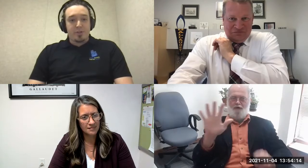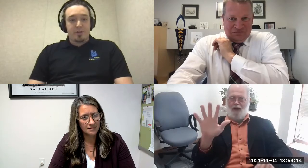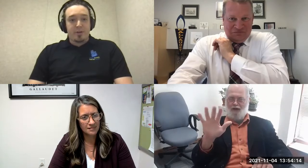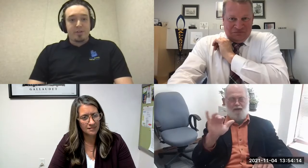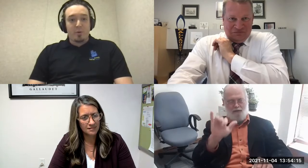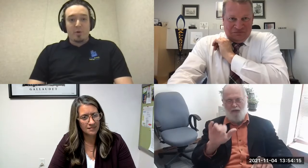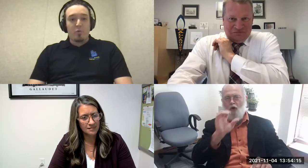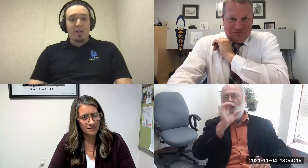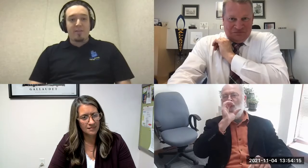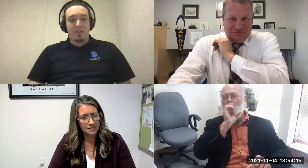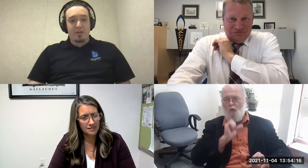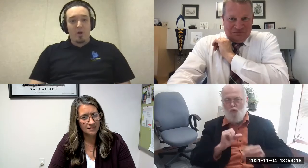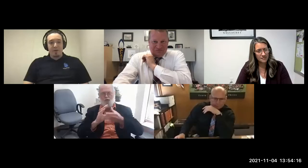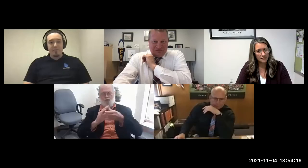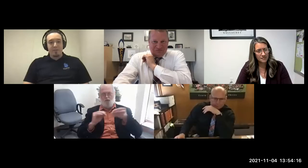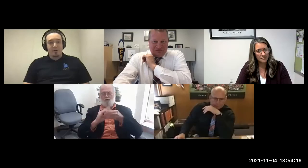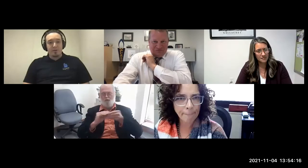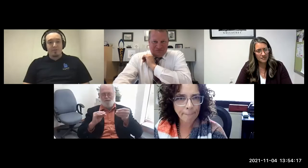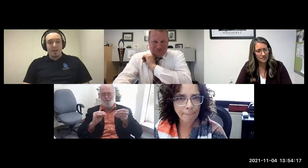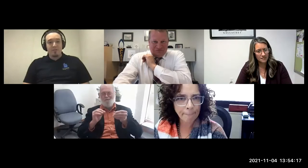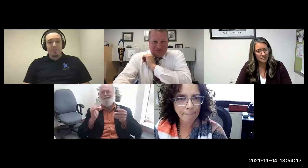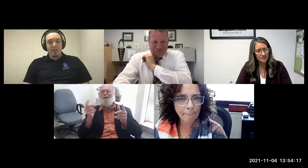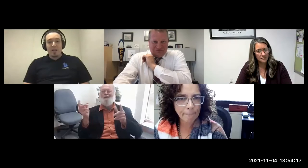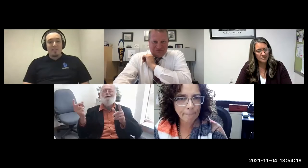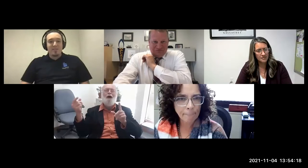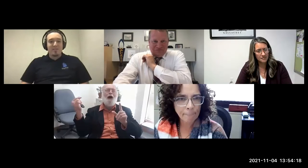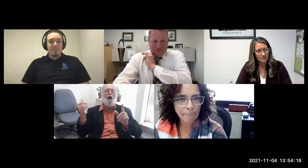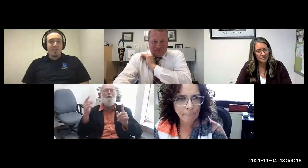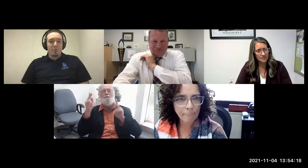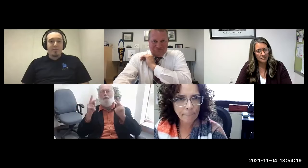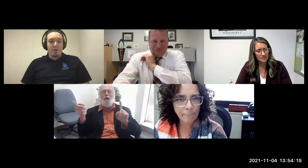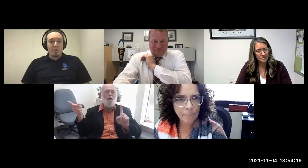has increased, but we really have to hone in from 0 to 5. And this is information we've known.